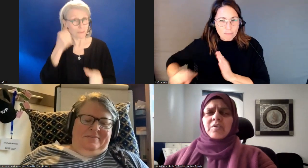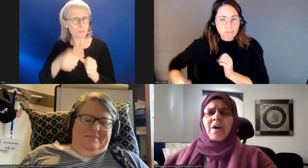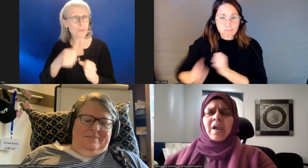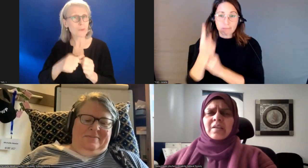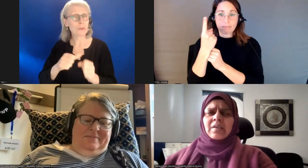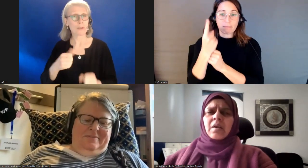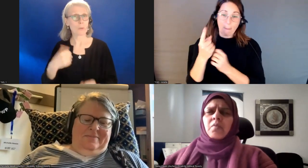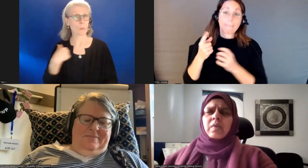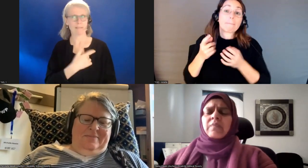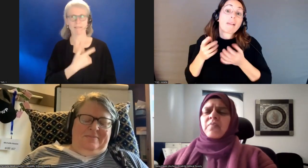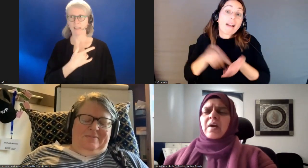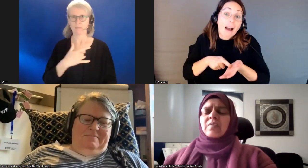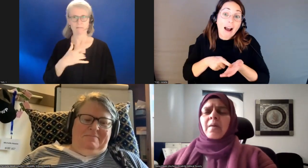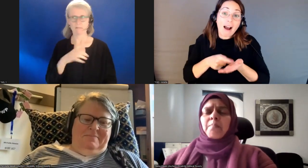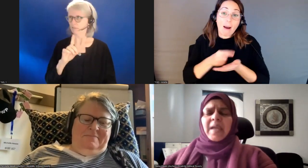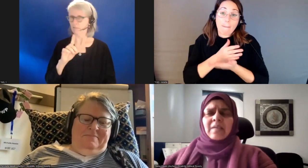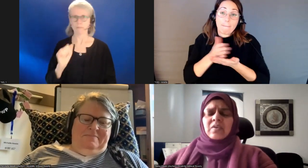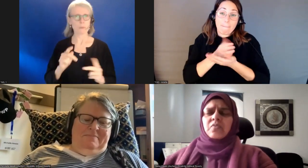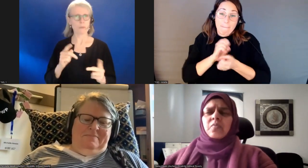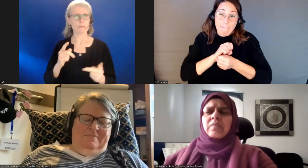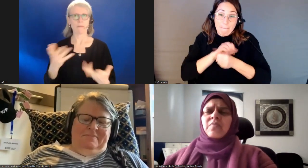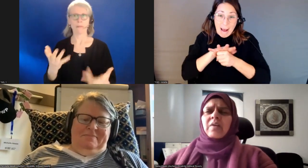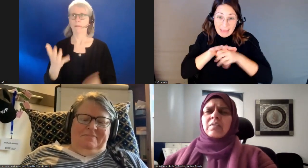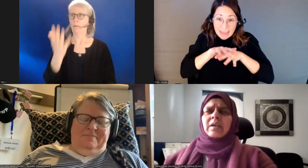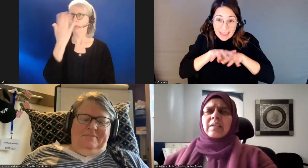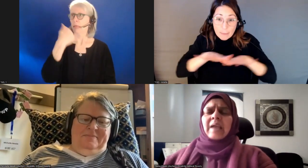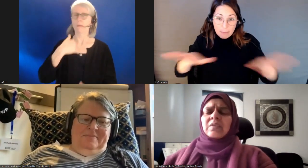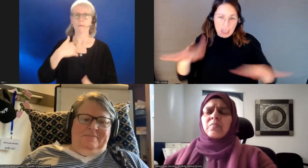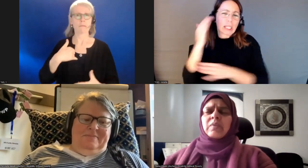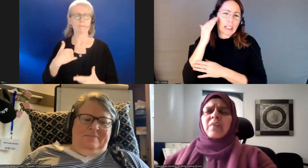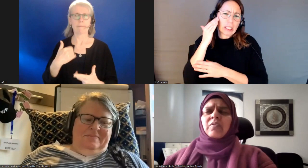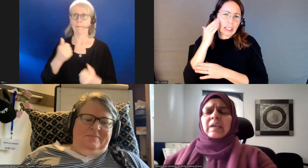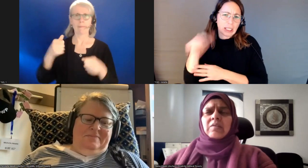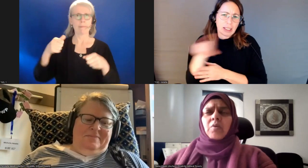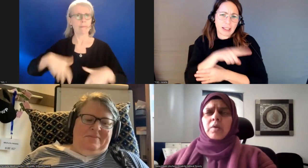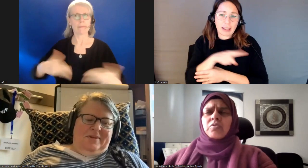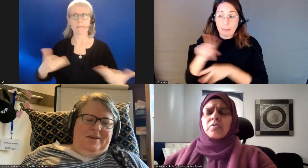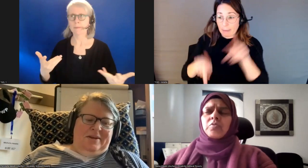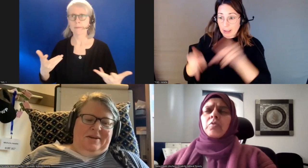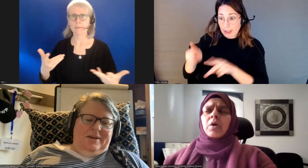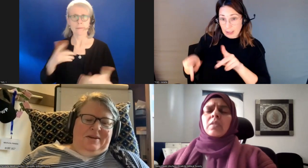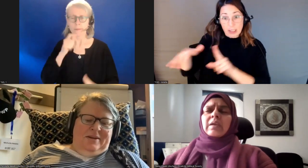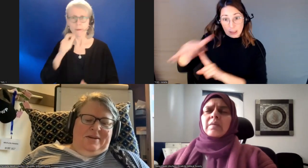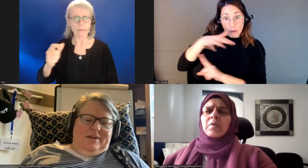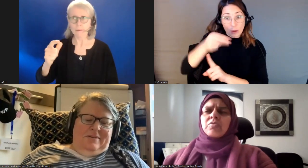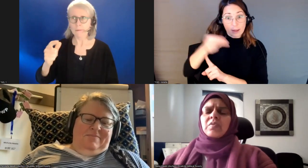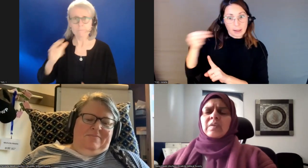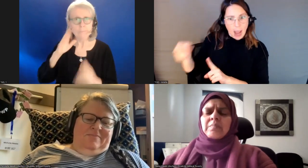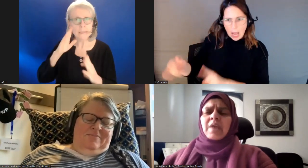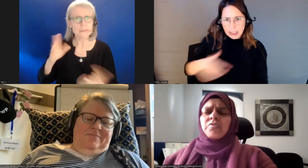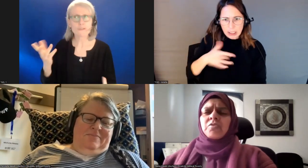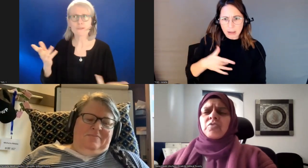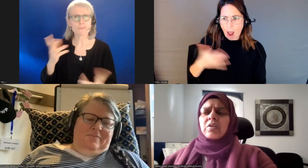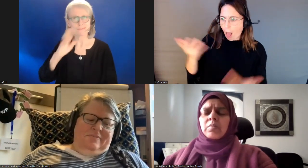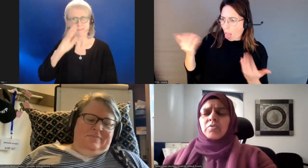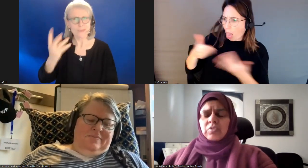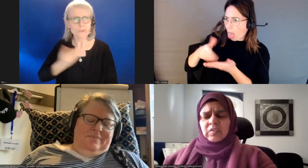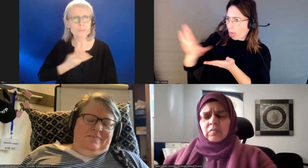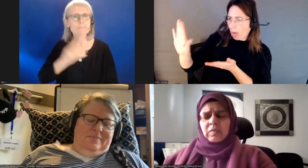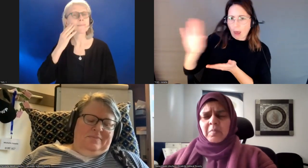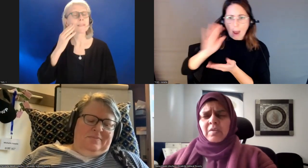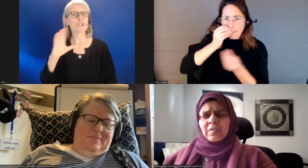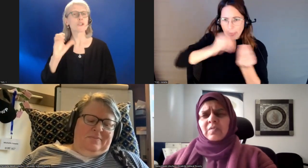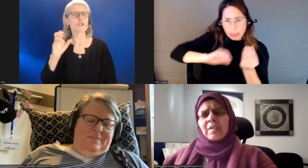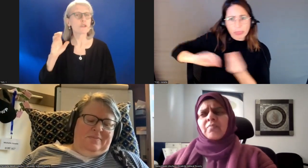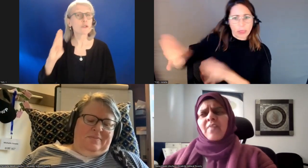felt forgotten. We felt abandoned. We felt neglected. We felt ignored through the emergency measures and